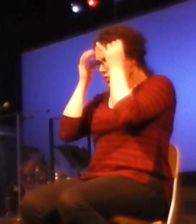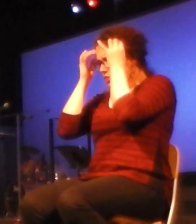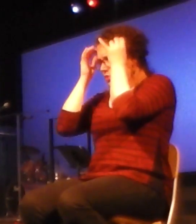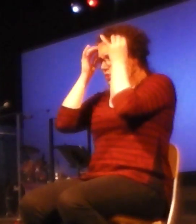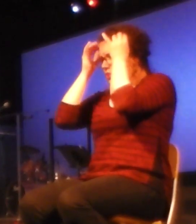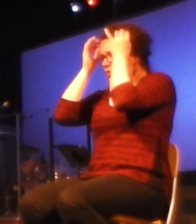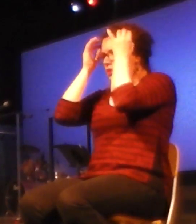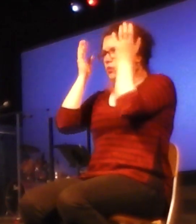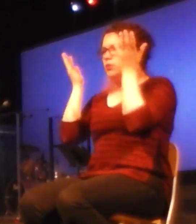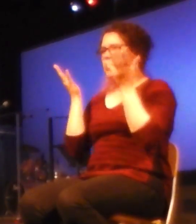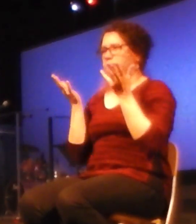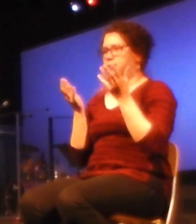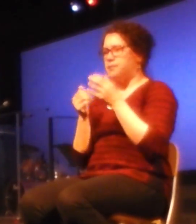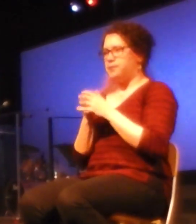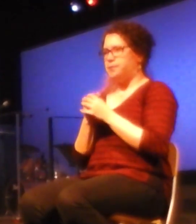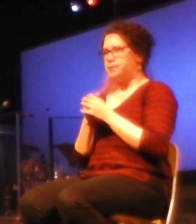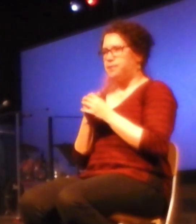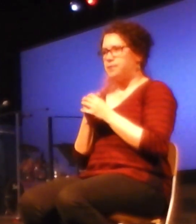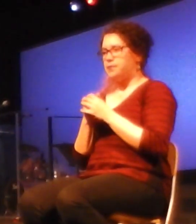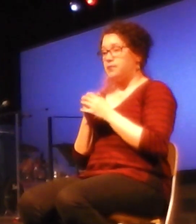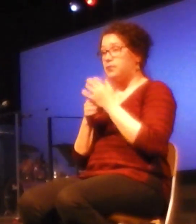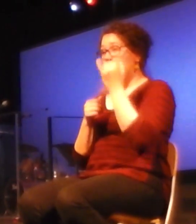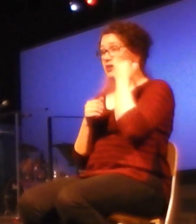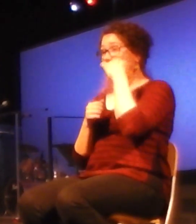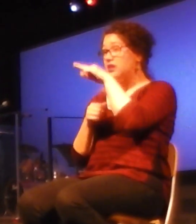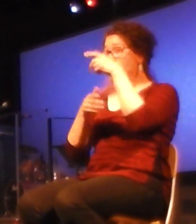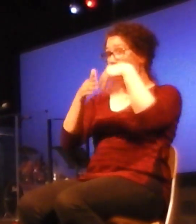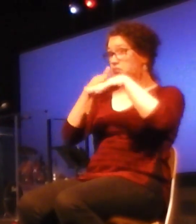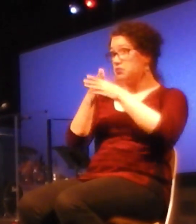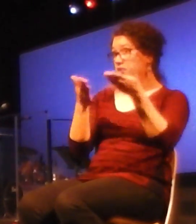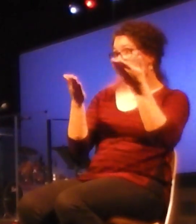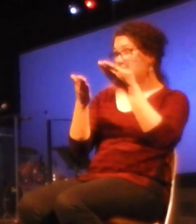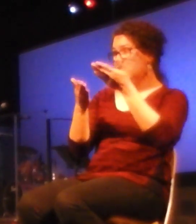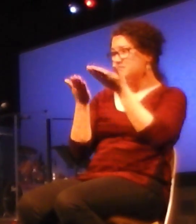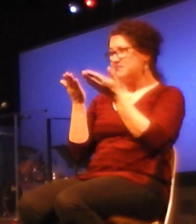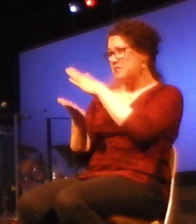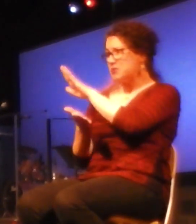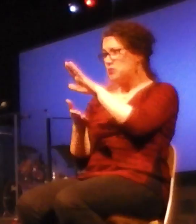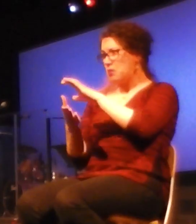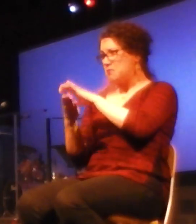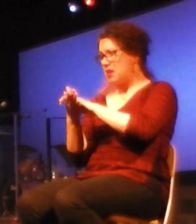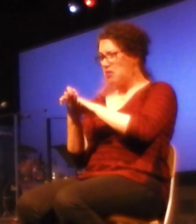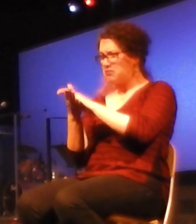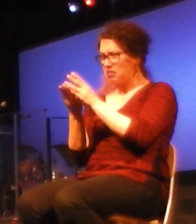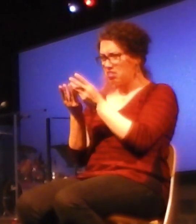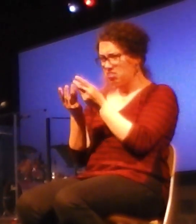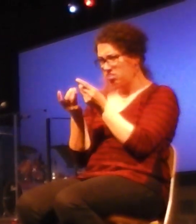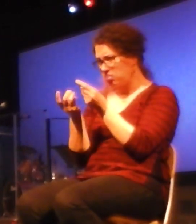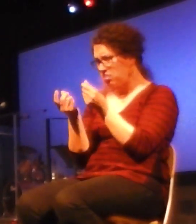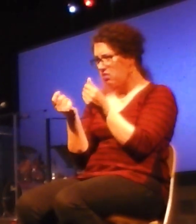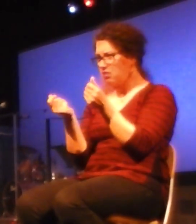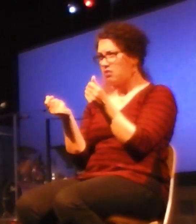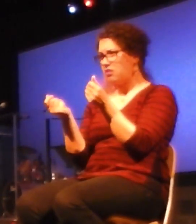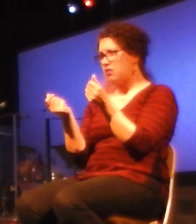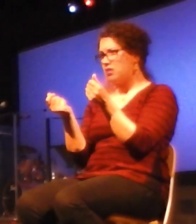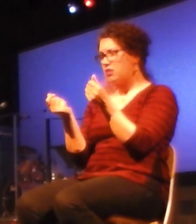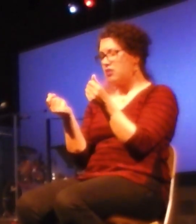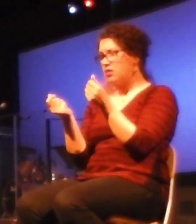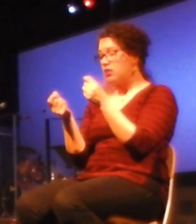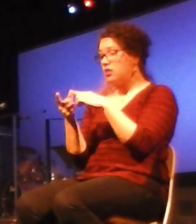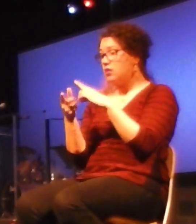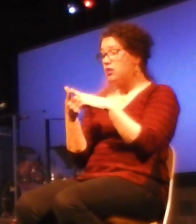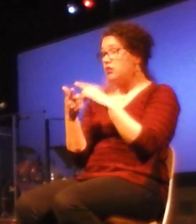you. For those of you who came in and your marriage is in disarray, for those of you who came in